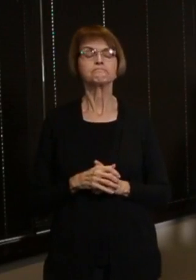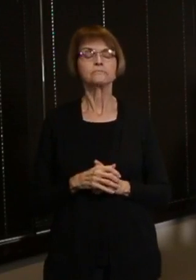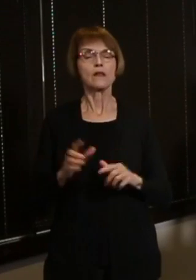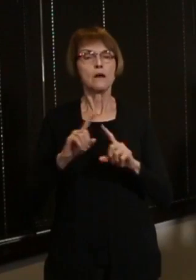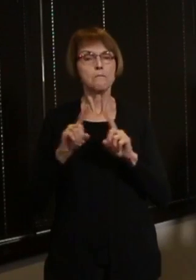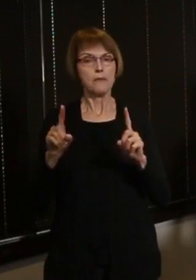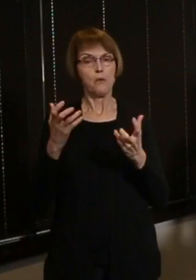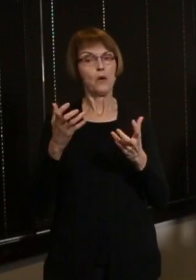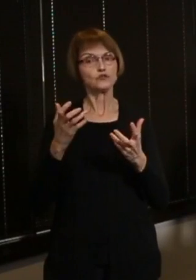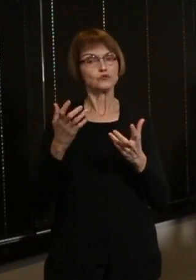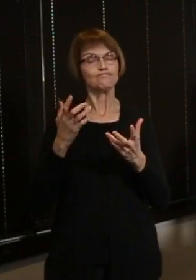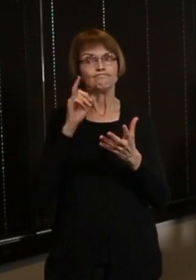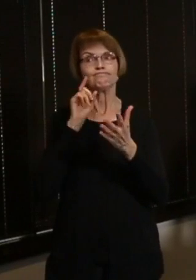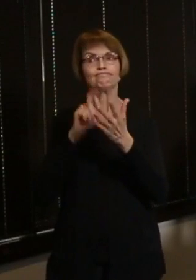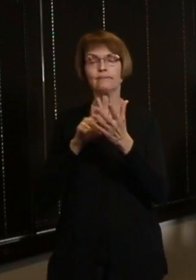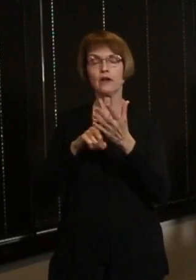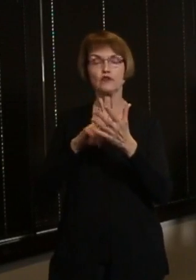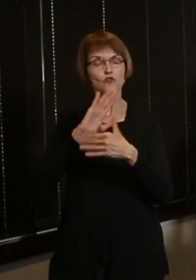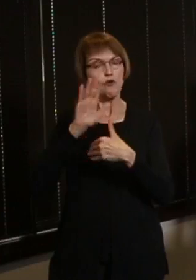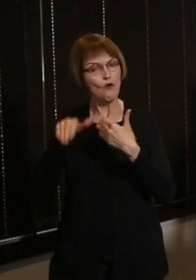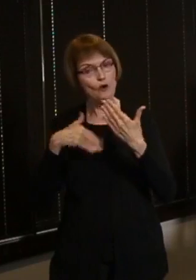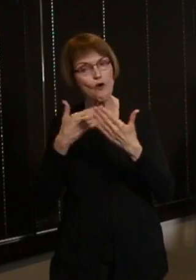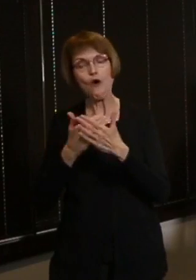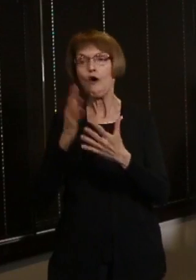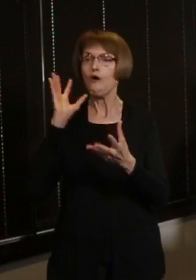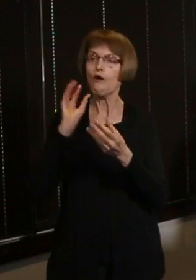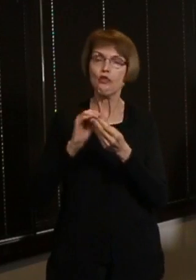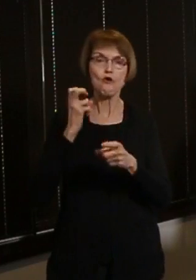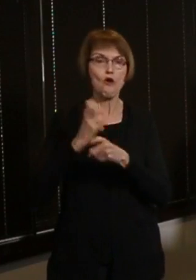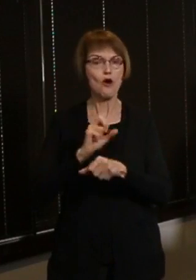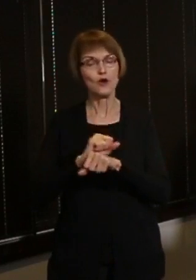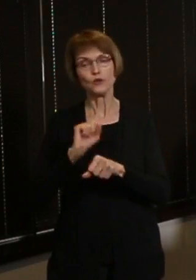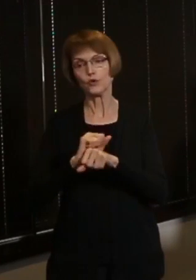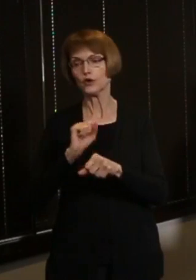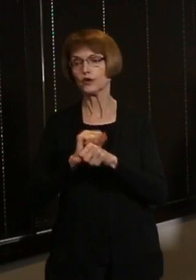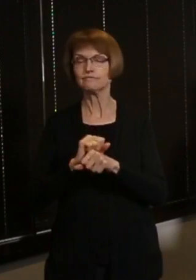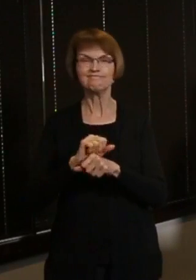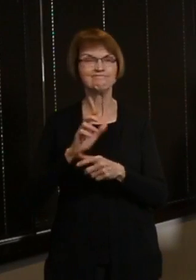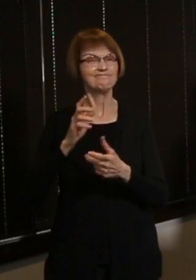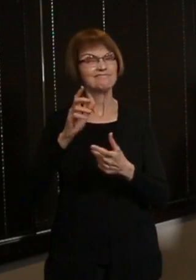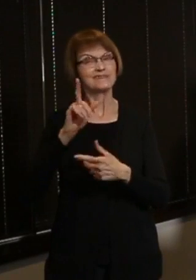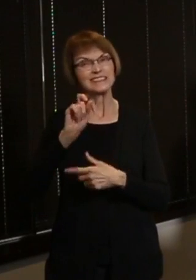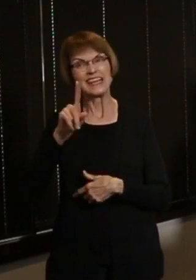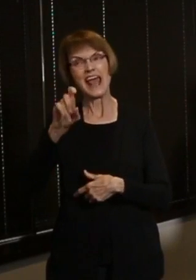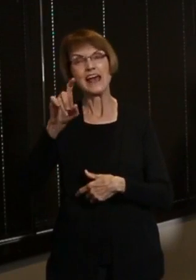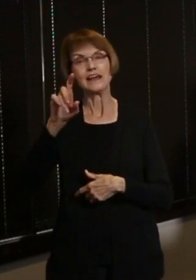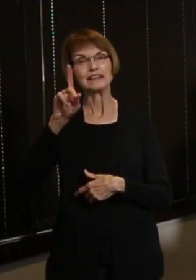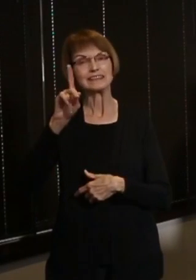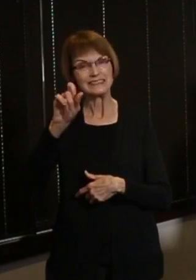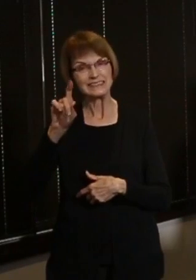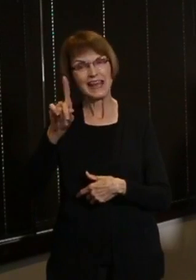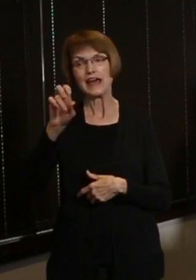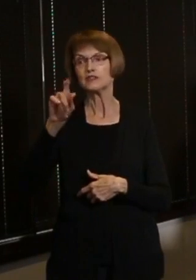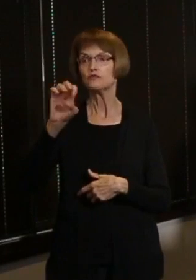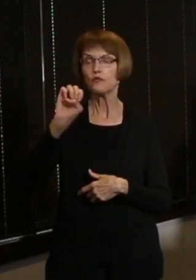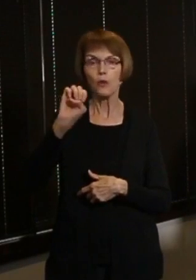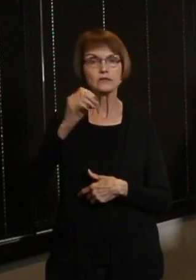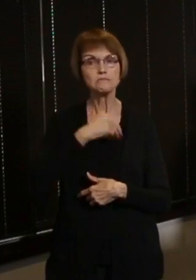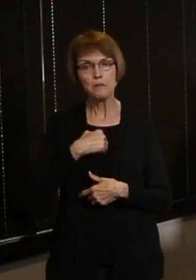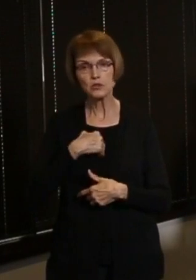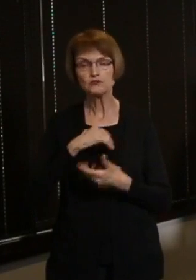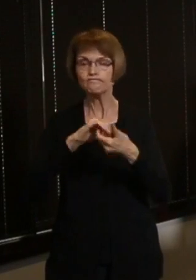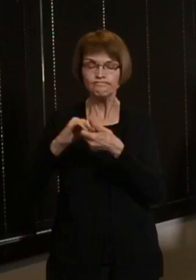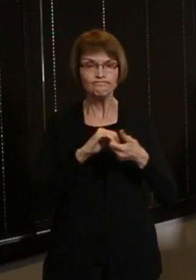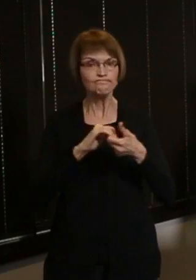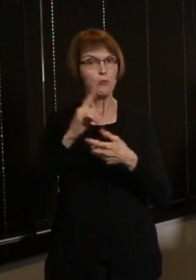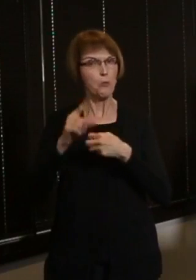I did want to acknowledge all of the hard work and the camaraderie from my fellow task force members over the course of the past year. It's